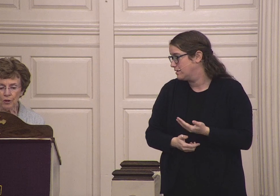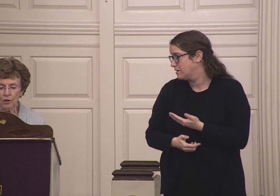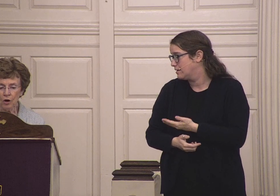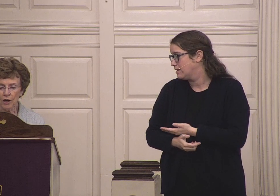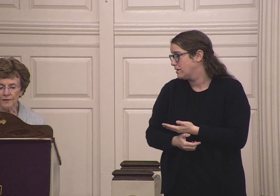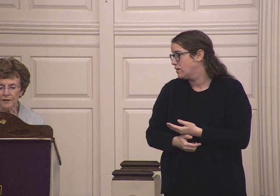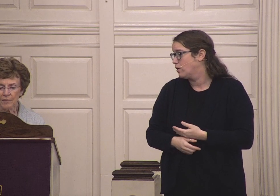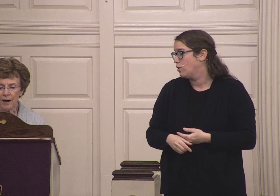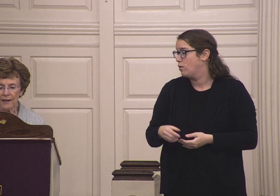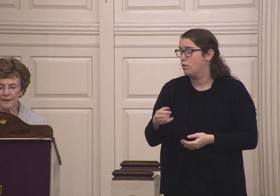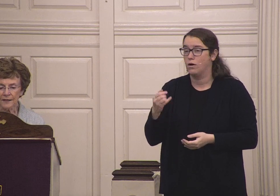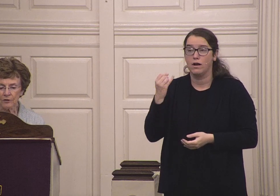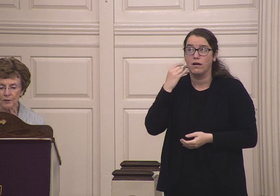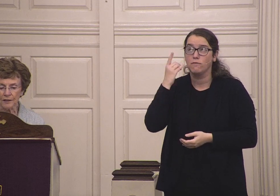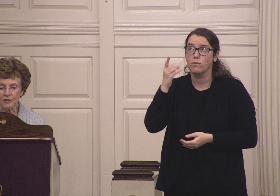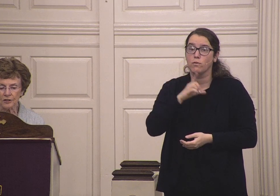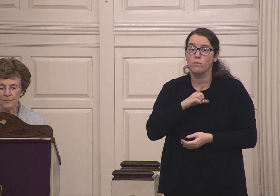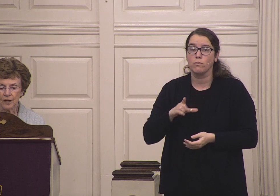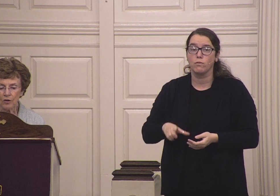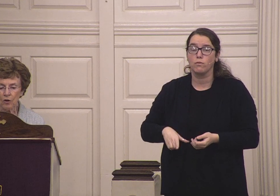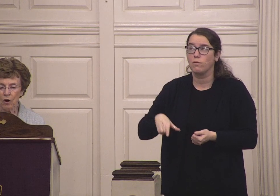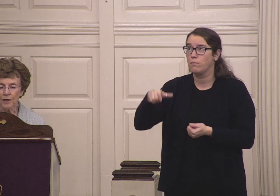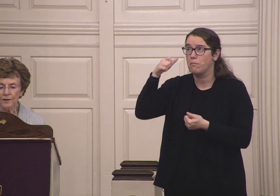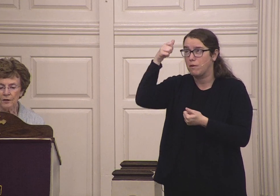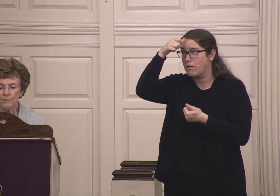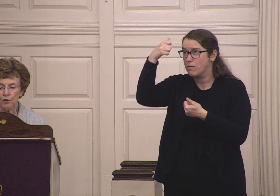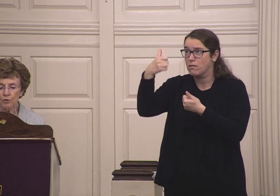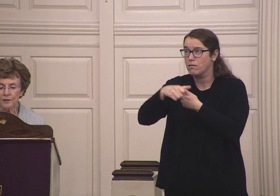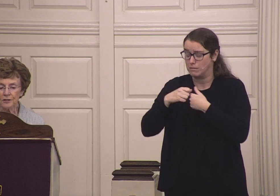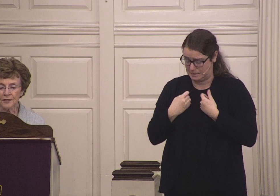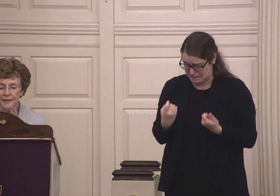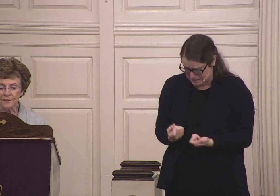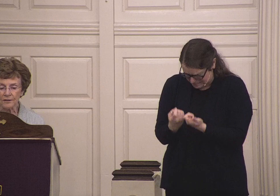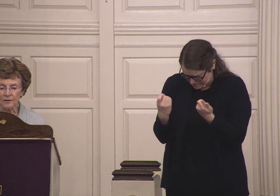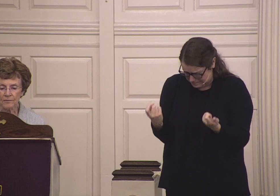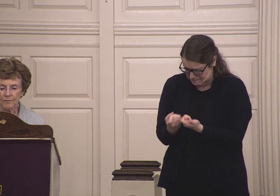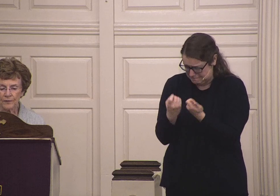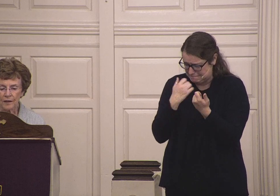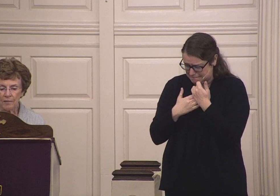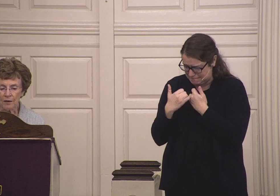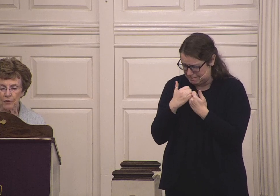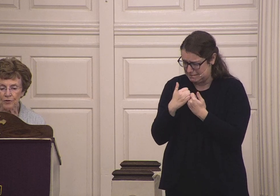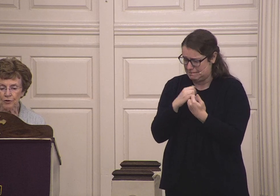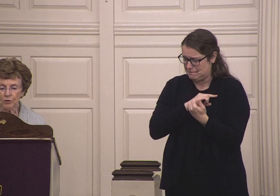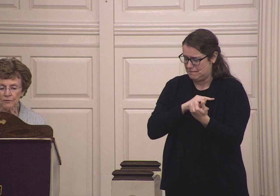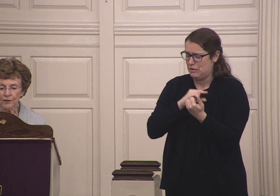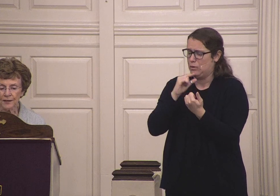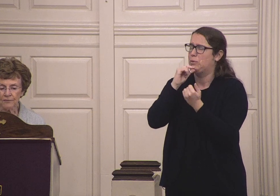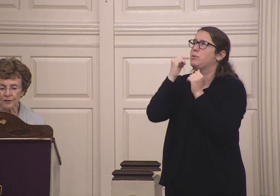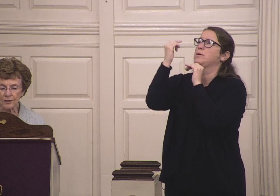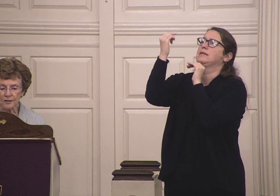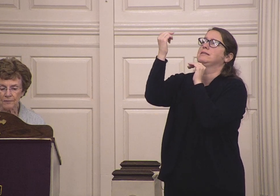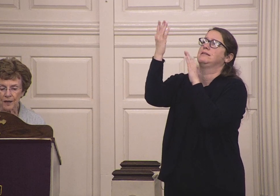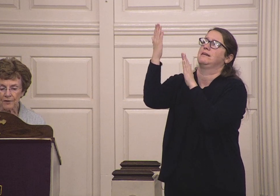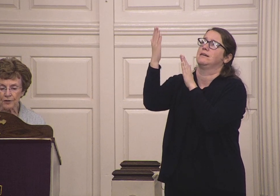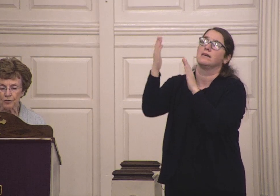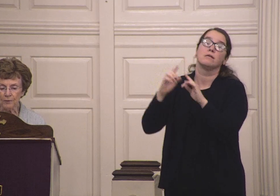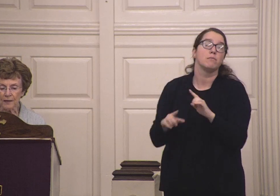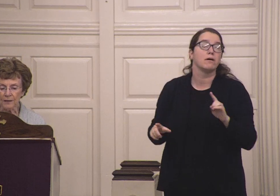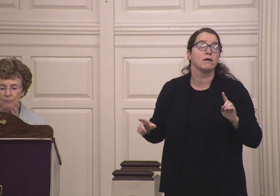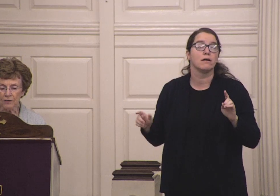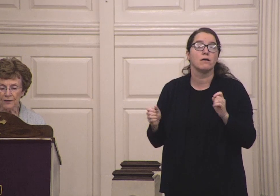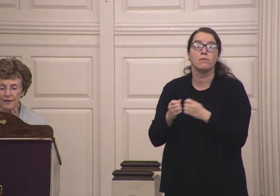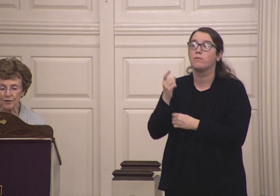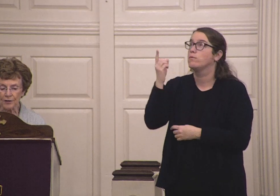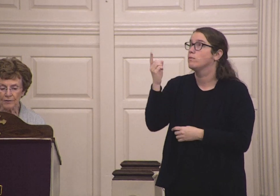If you, O Lord, mark iniquities, Lord, who can stand? But with you is forgiveness, that you